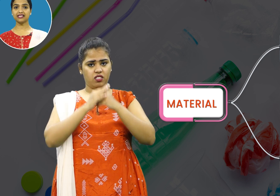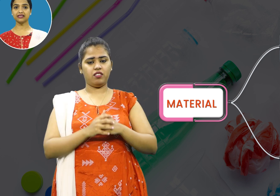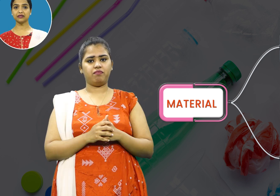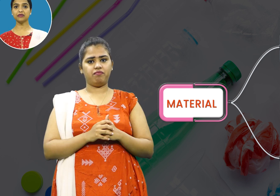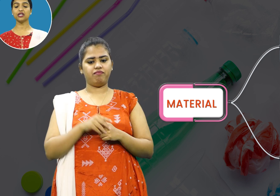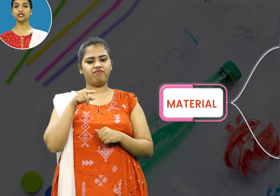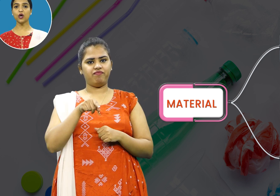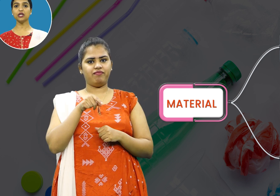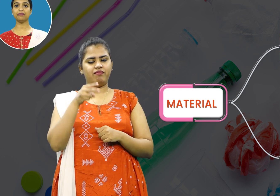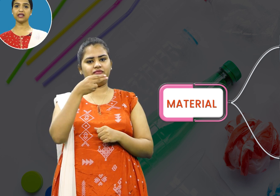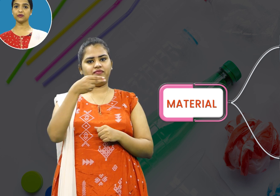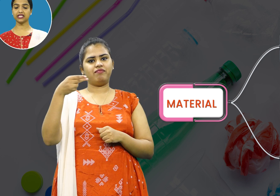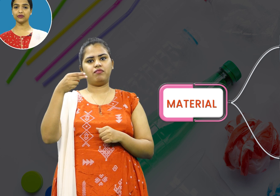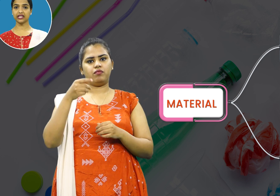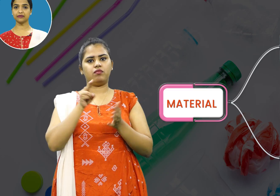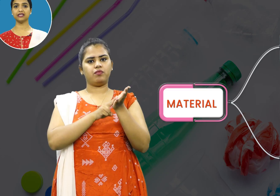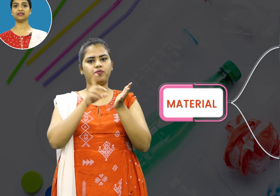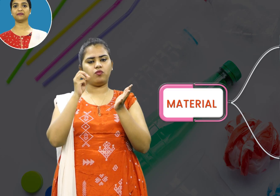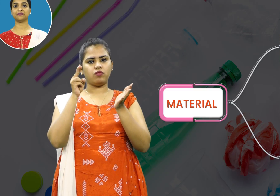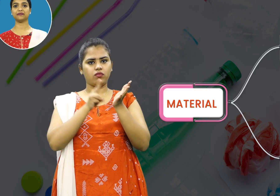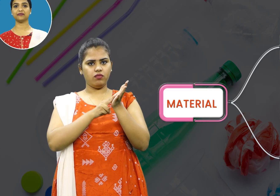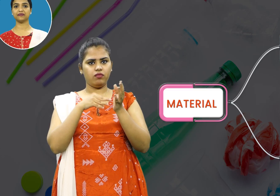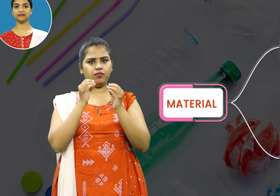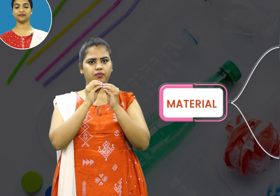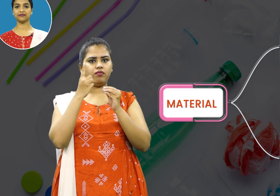is termed non-biodegradable.